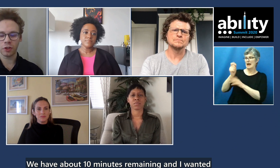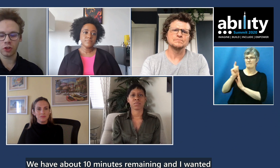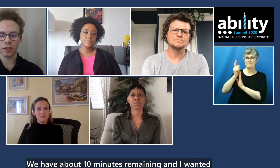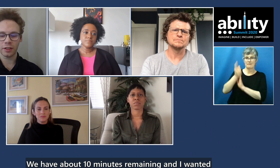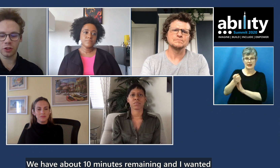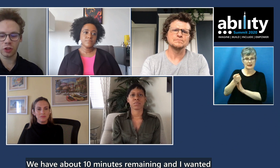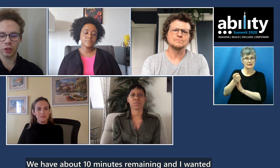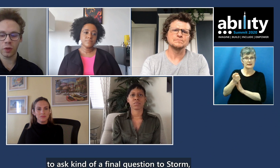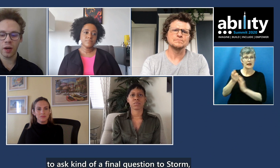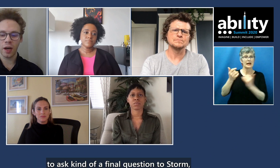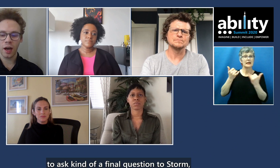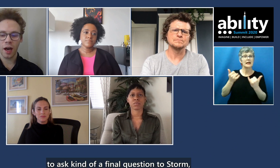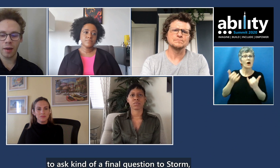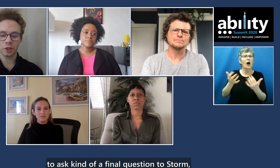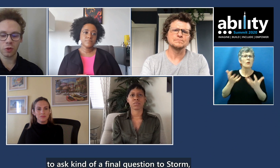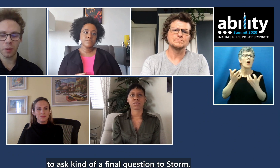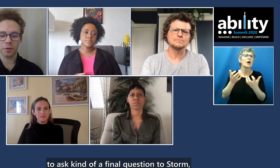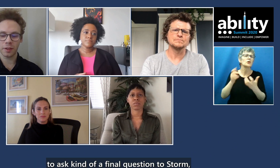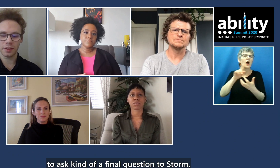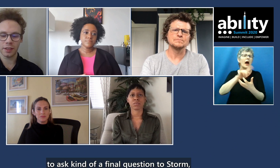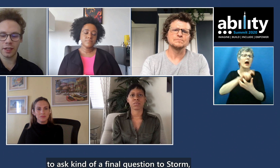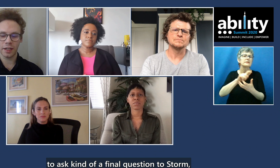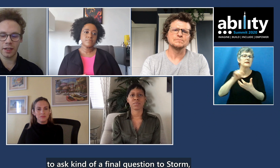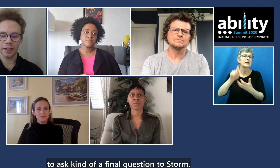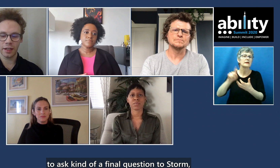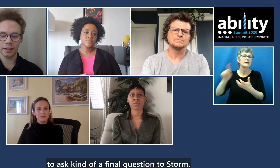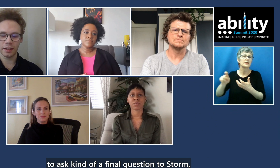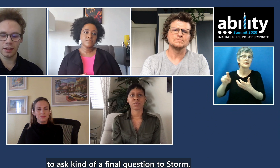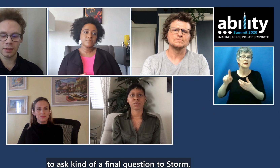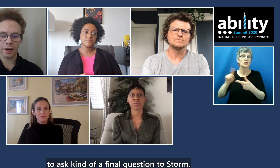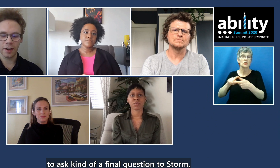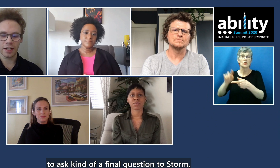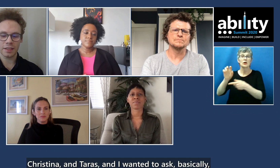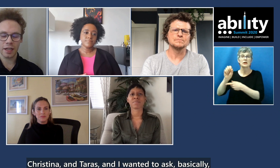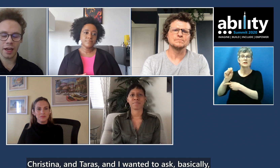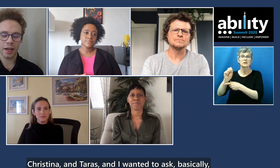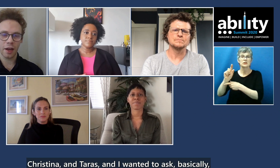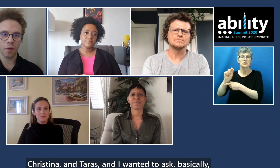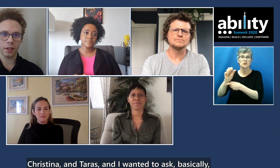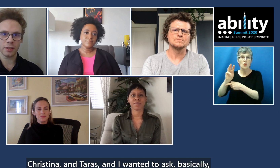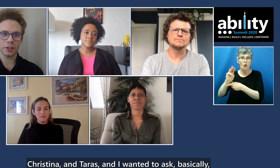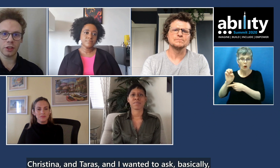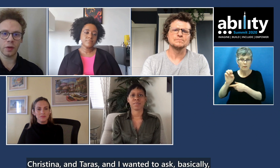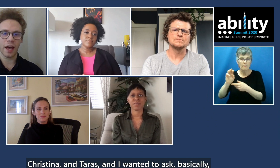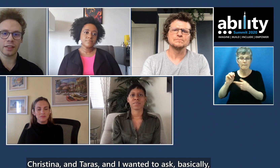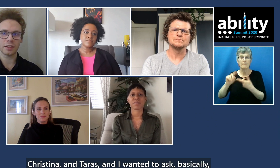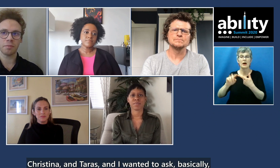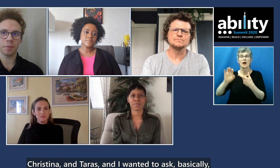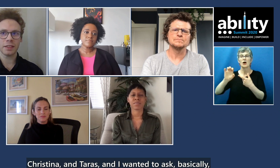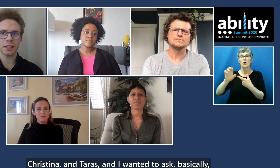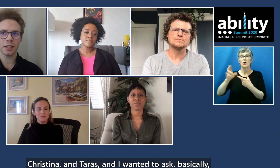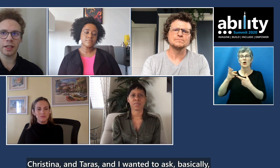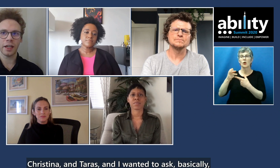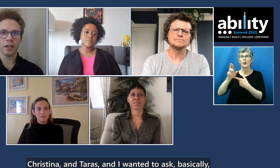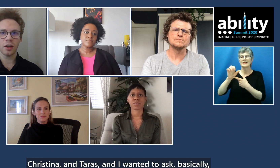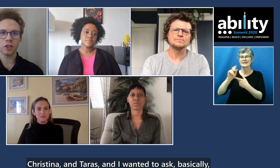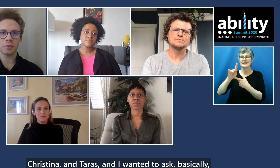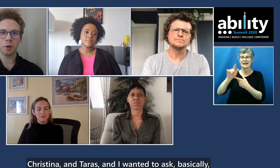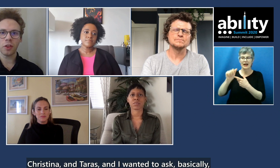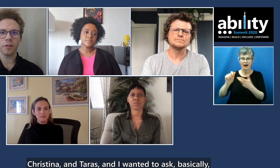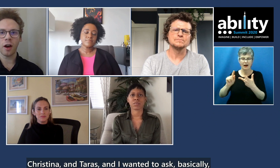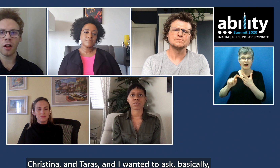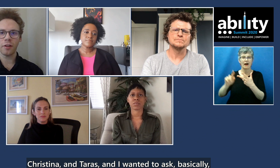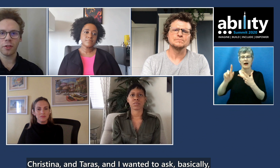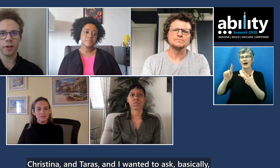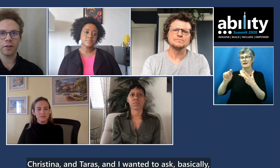final question to Storm, Christina, and Teres, and I wanted to ask basically